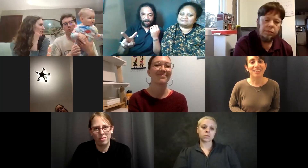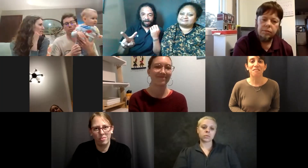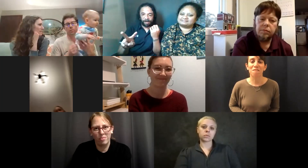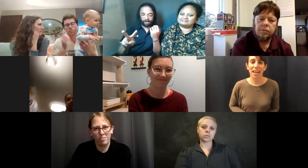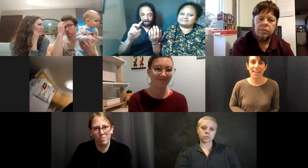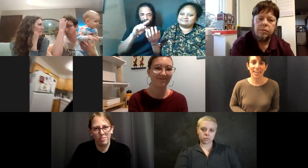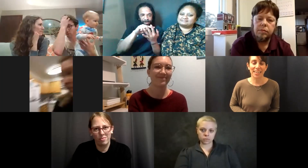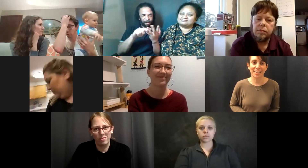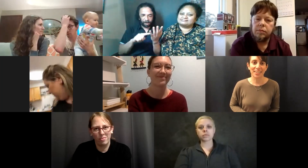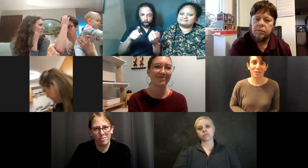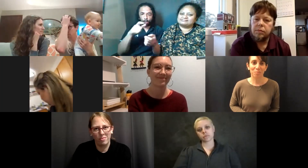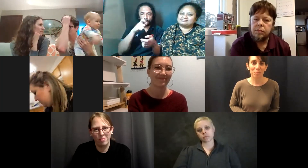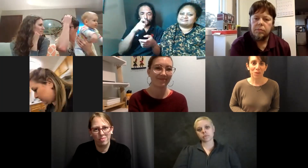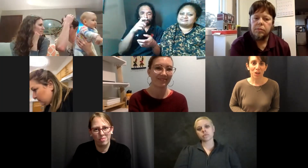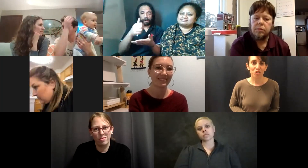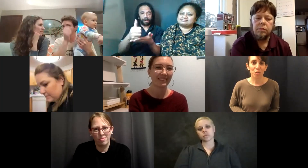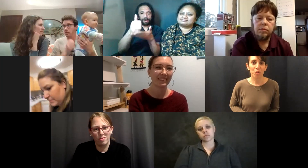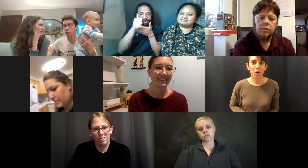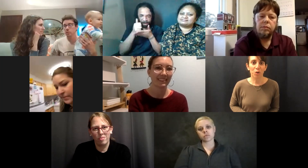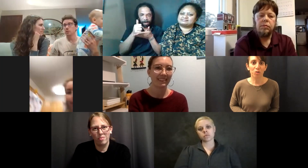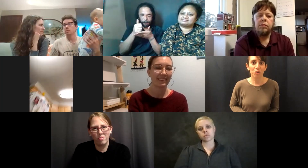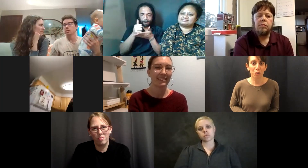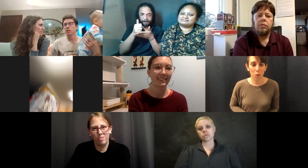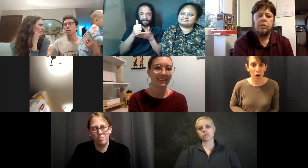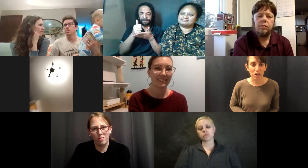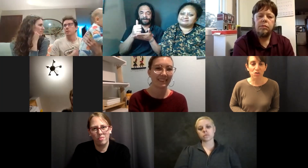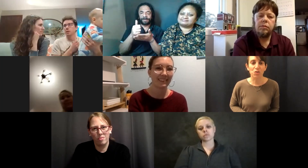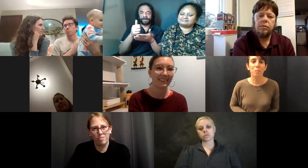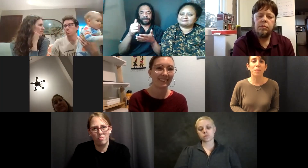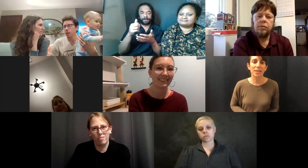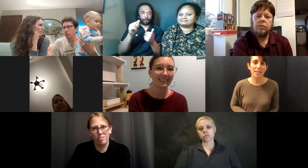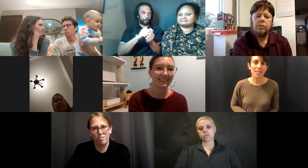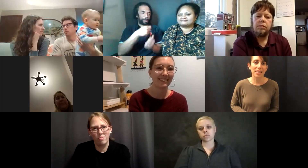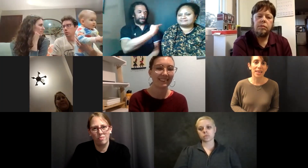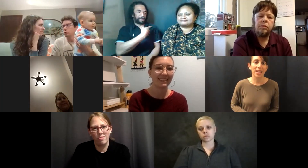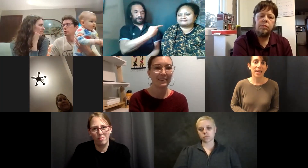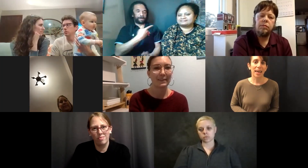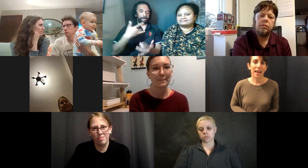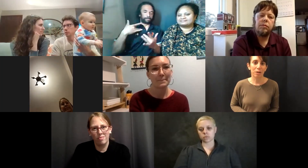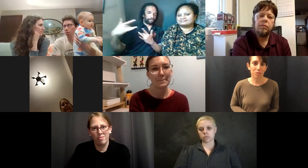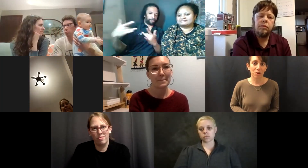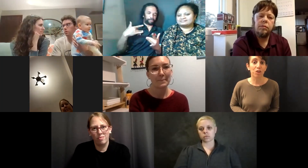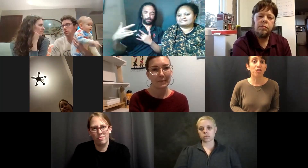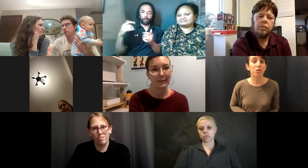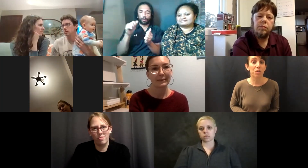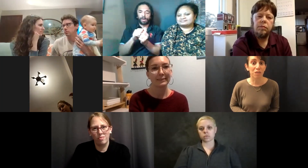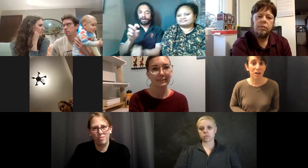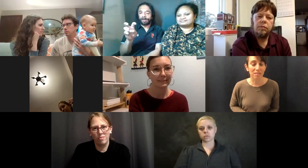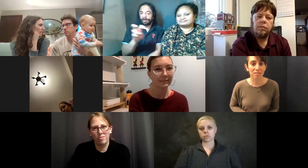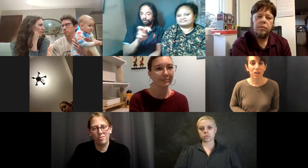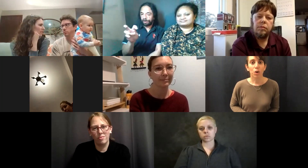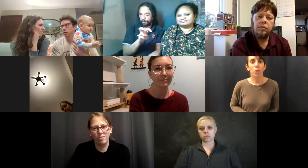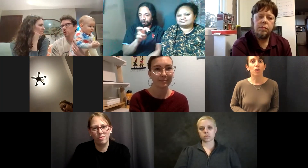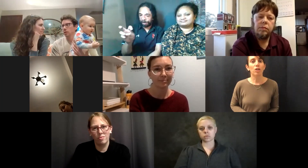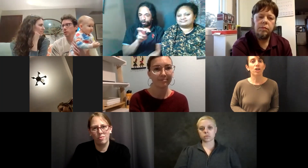and Savannah. So those 4 tremendously helped the 2 of